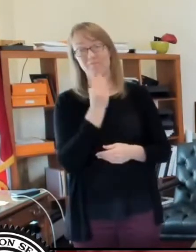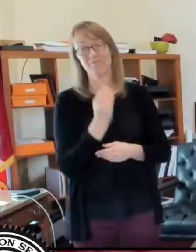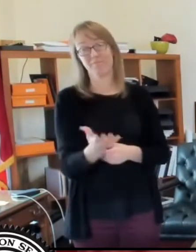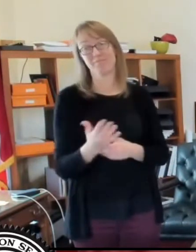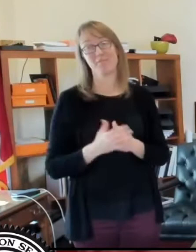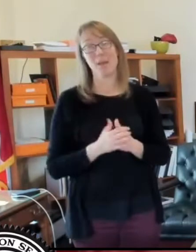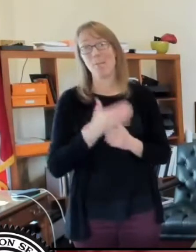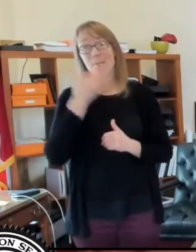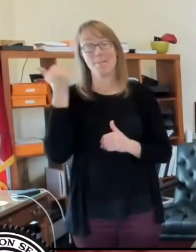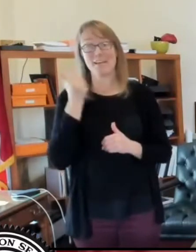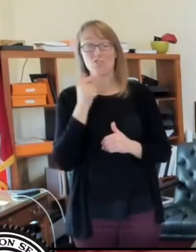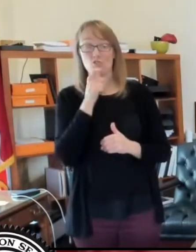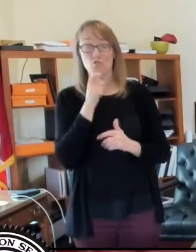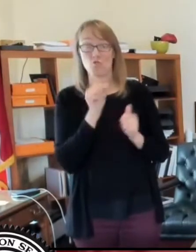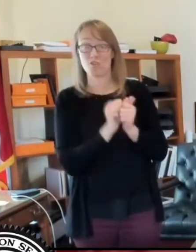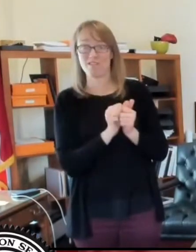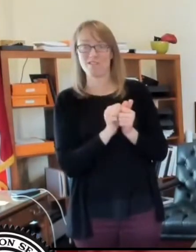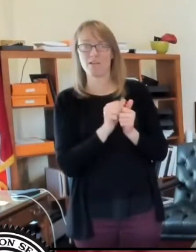that are within your household.